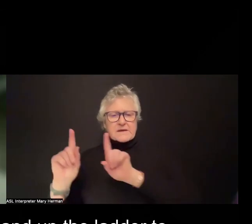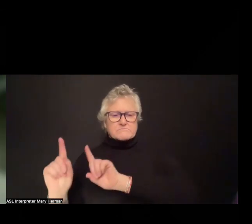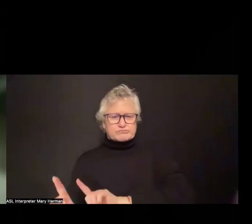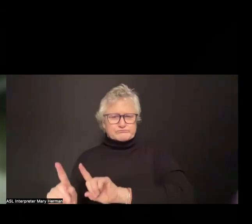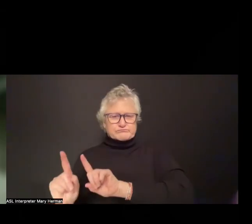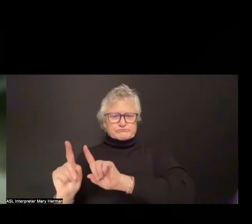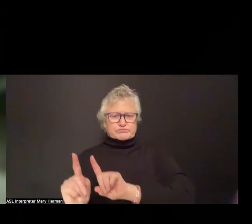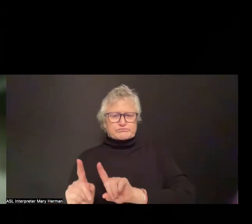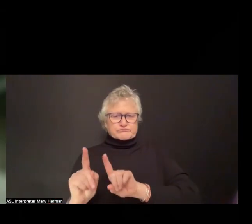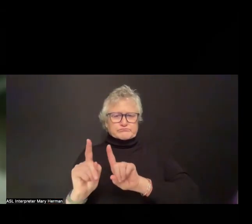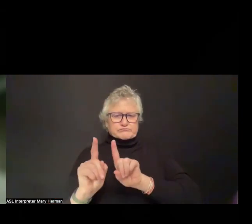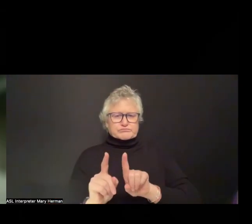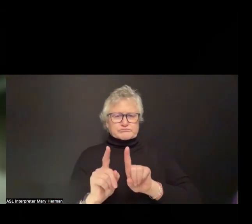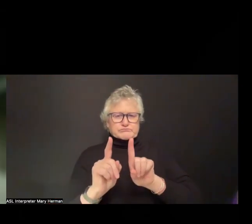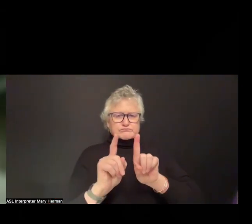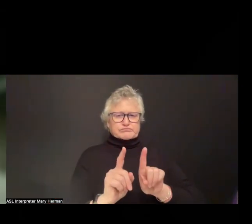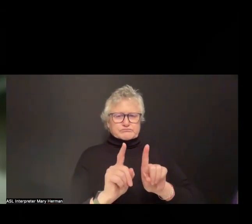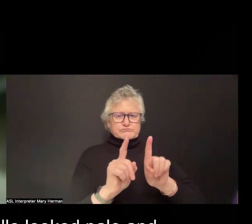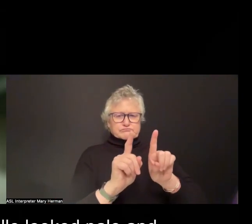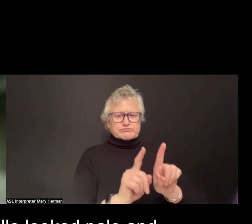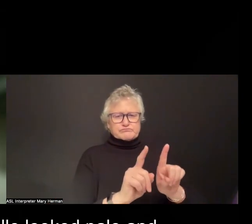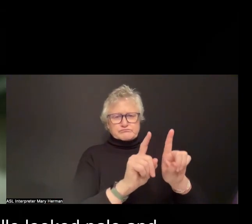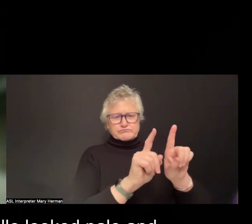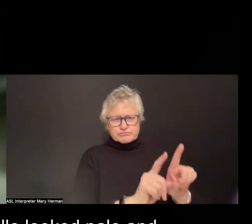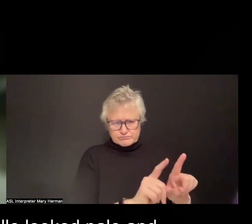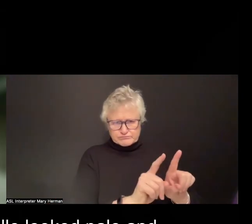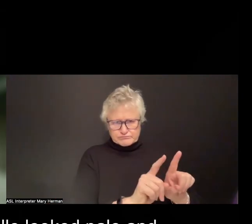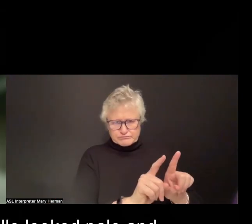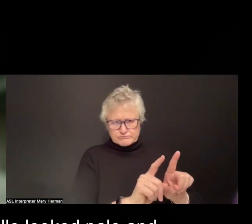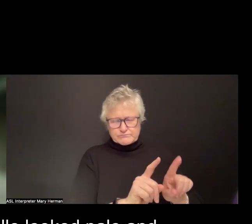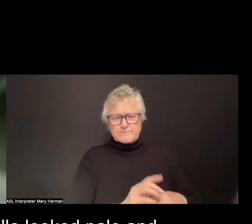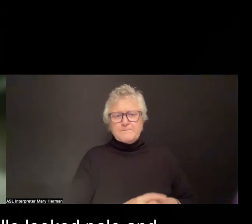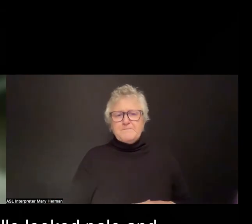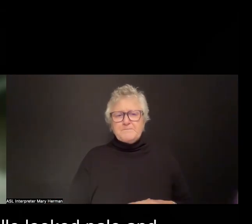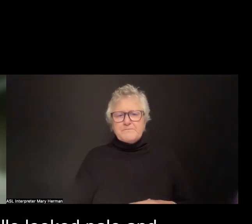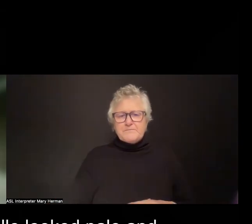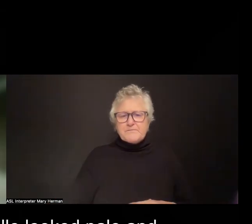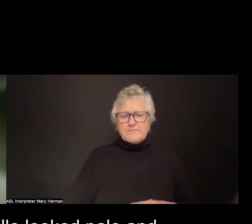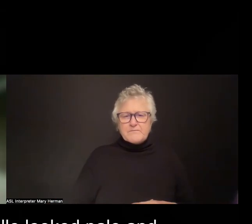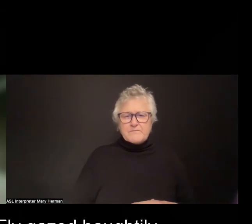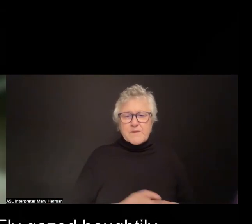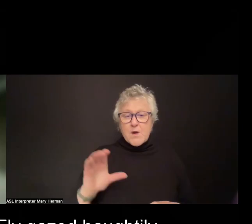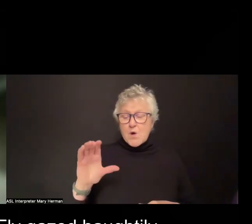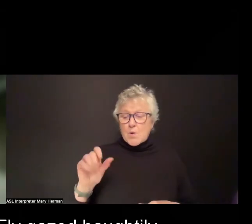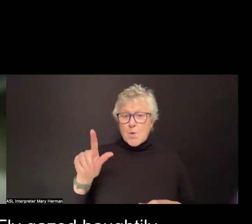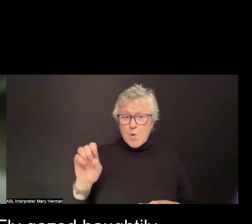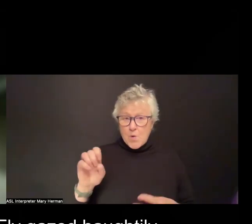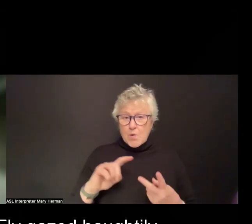feast on them in their misery and despair. Cole and Greenville looked pale and drawn under their tanned skin, their eyes on their